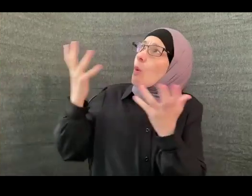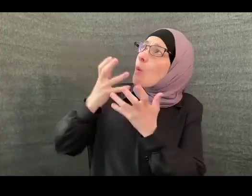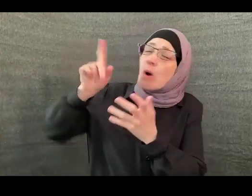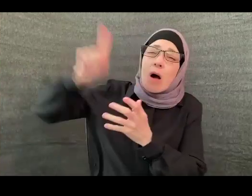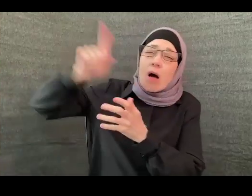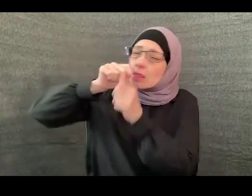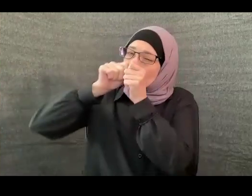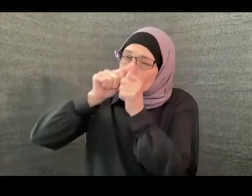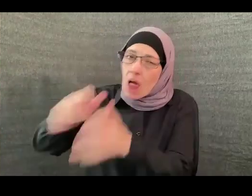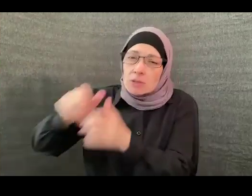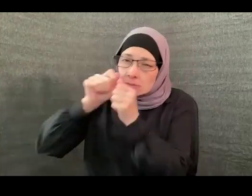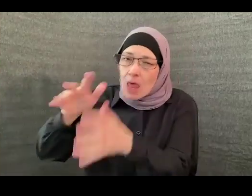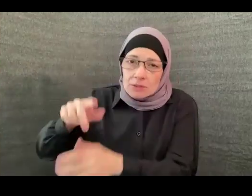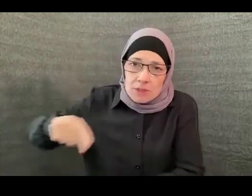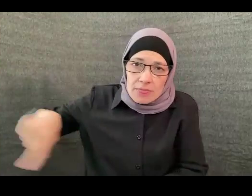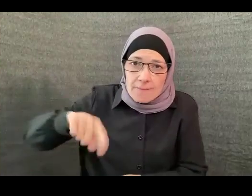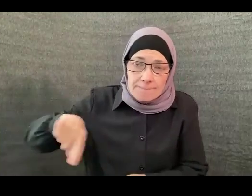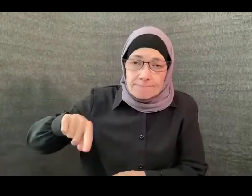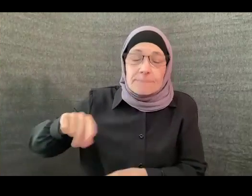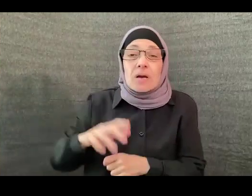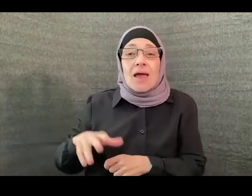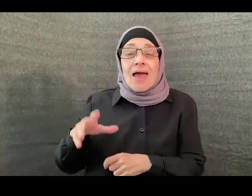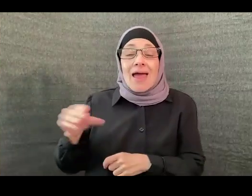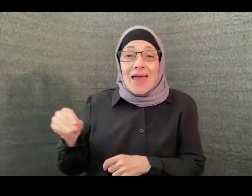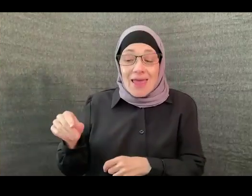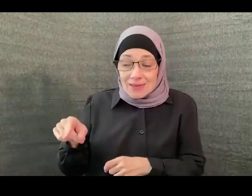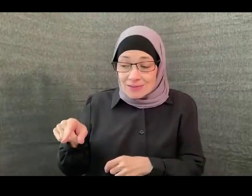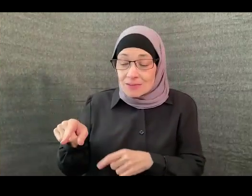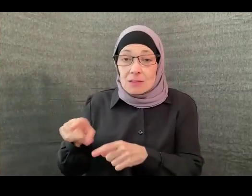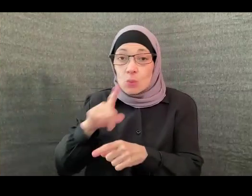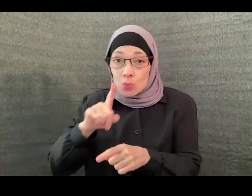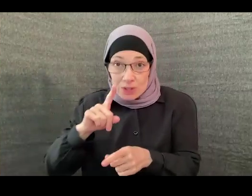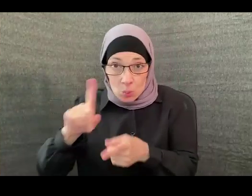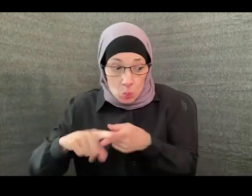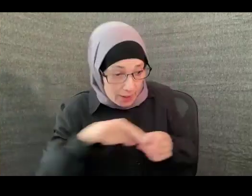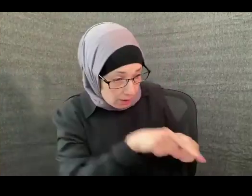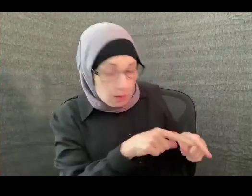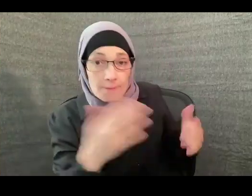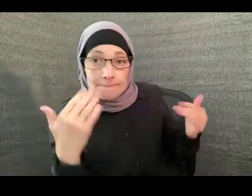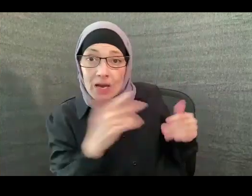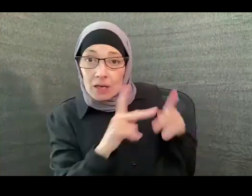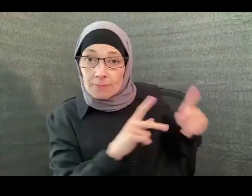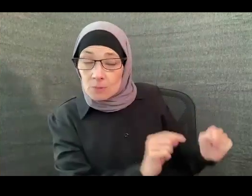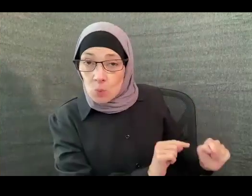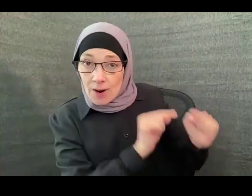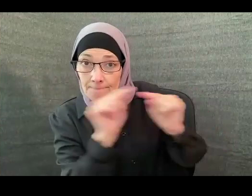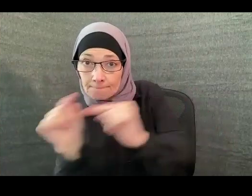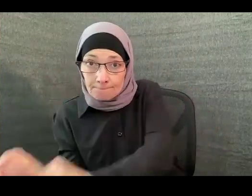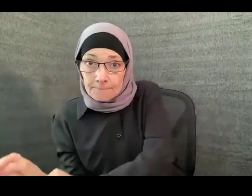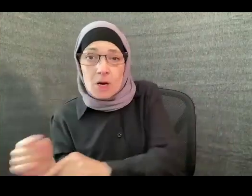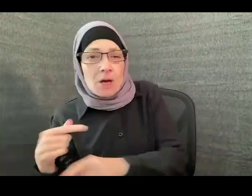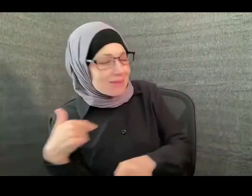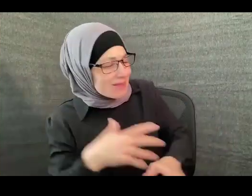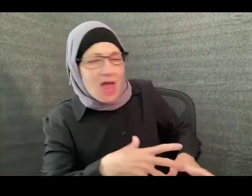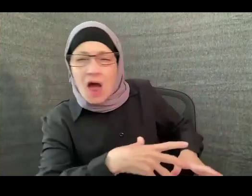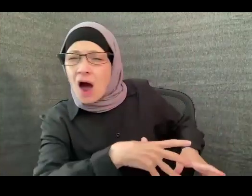and they give priority over themselves to the migrants, even